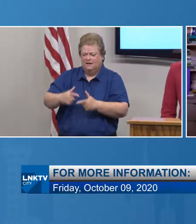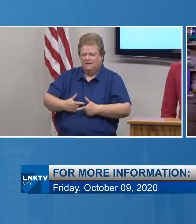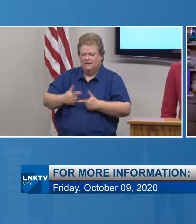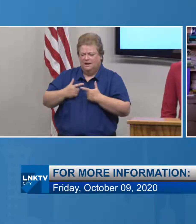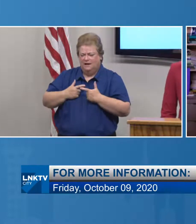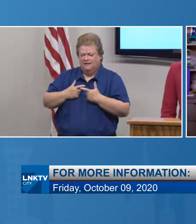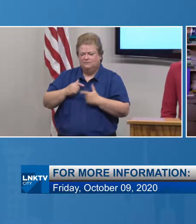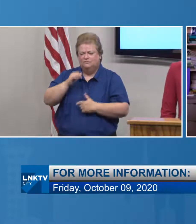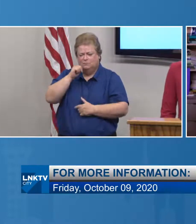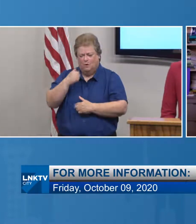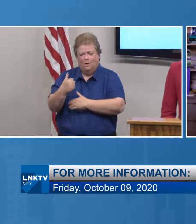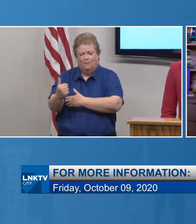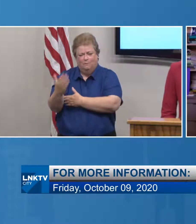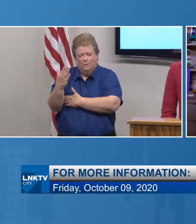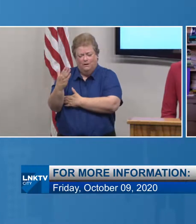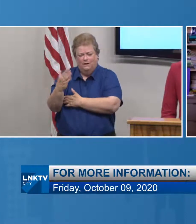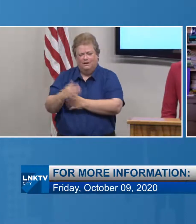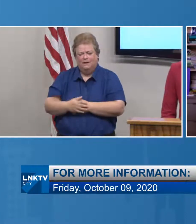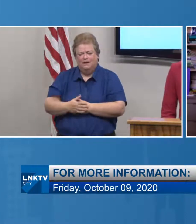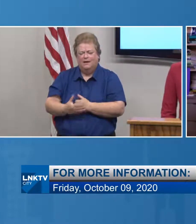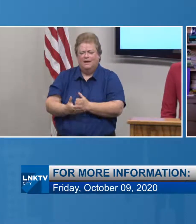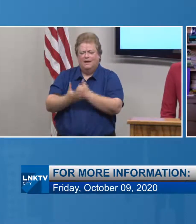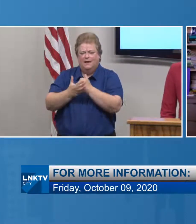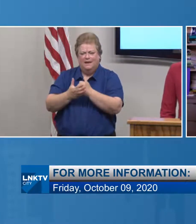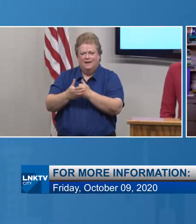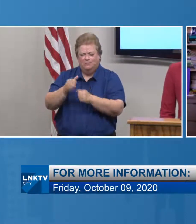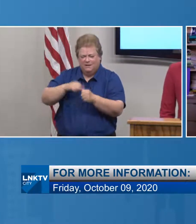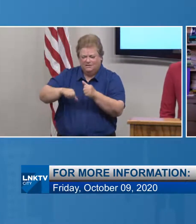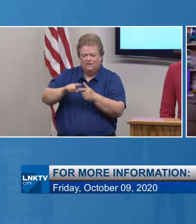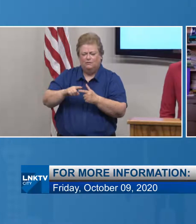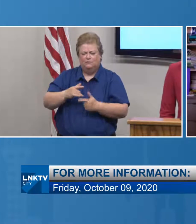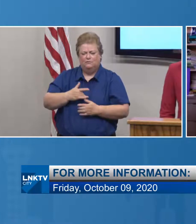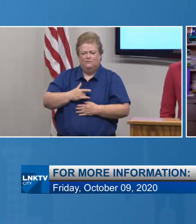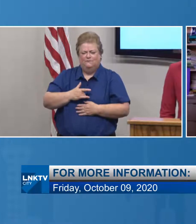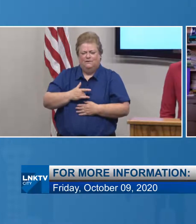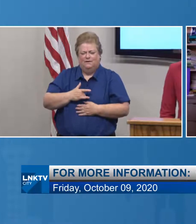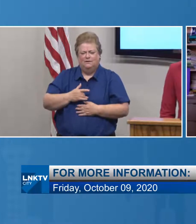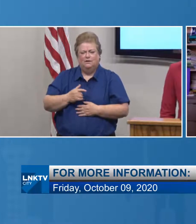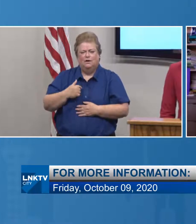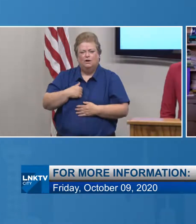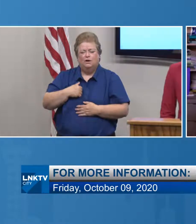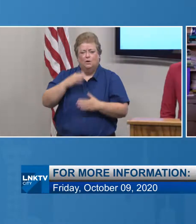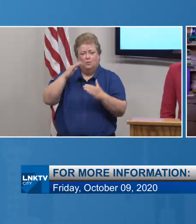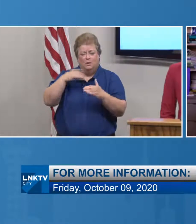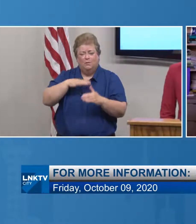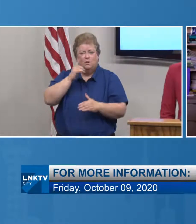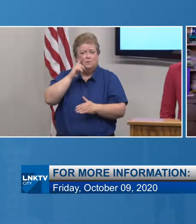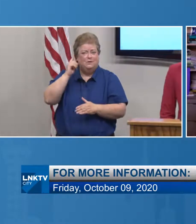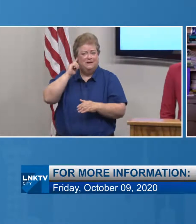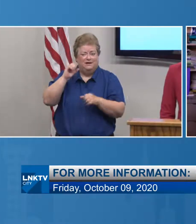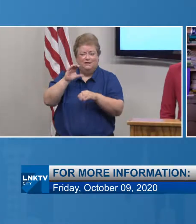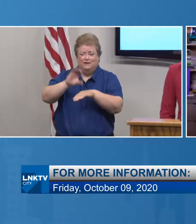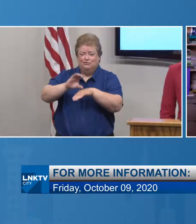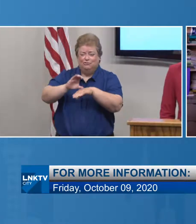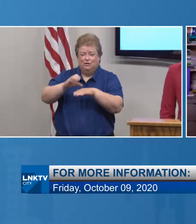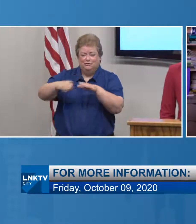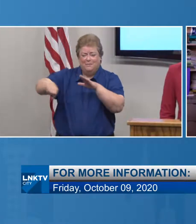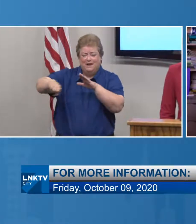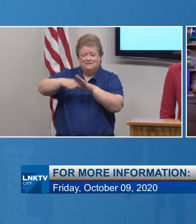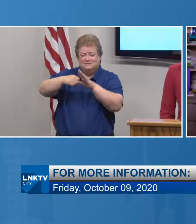morning and help each other heal. We hope to hear church bells ringing all across the